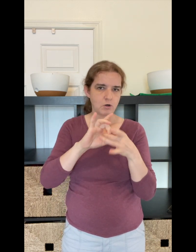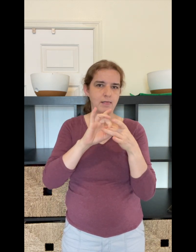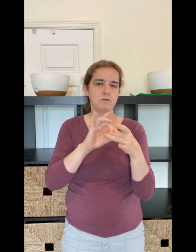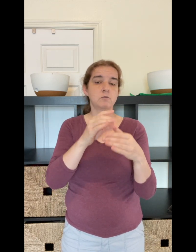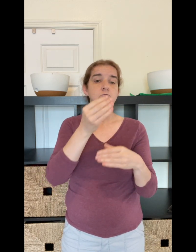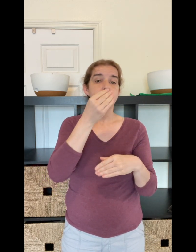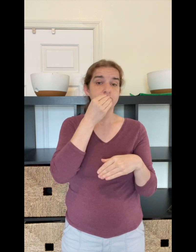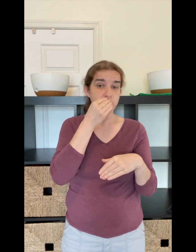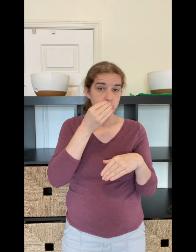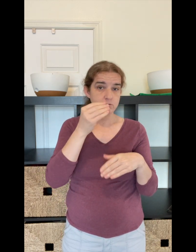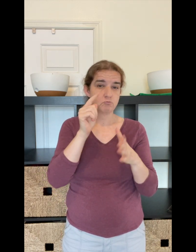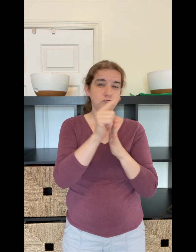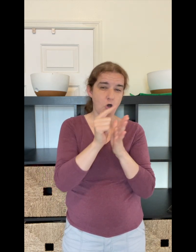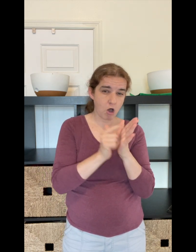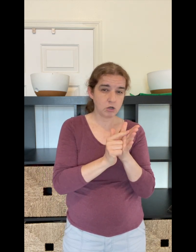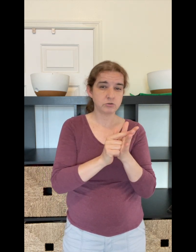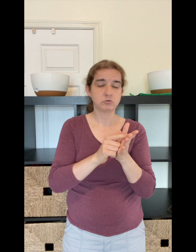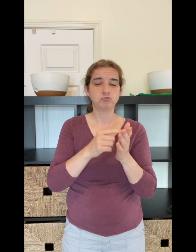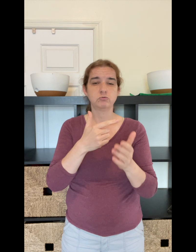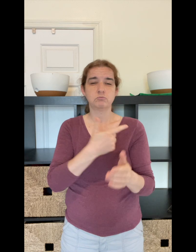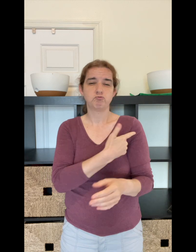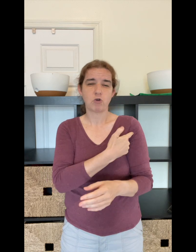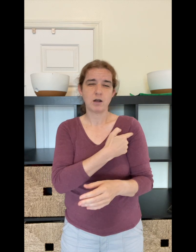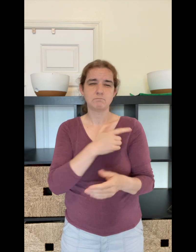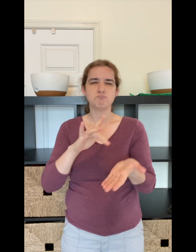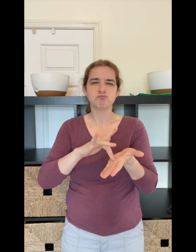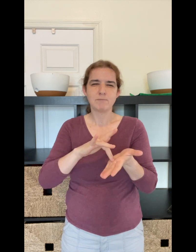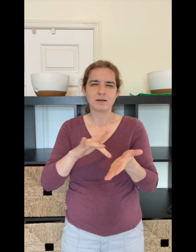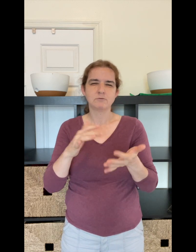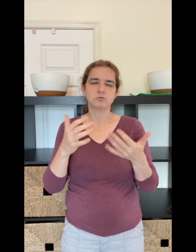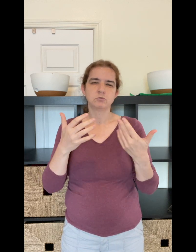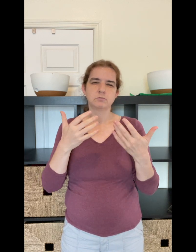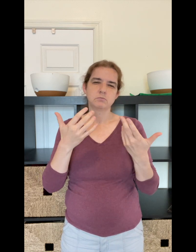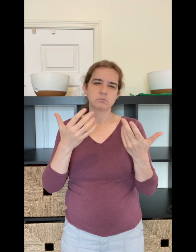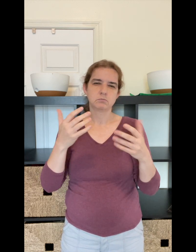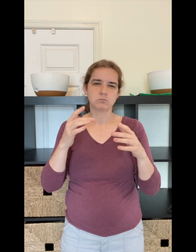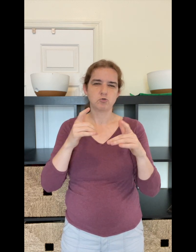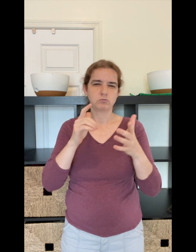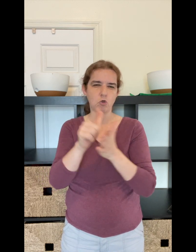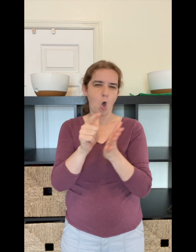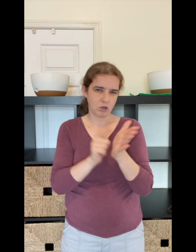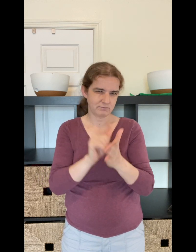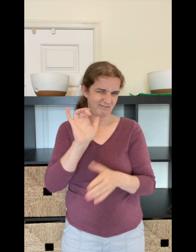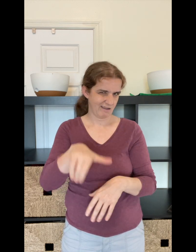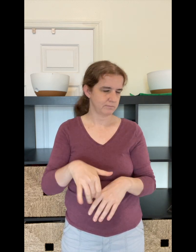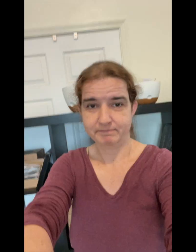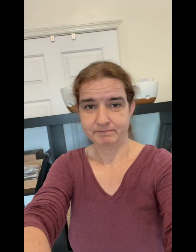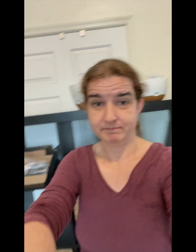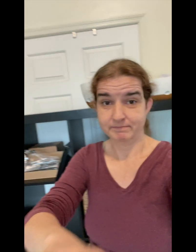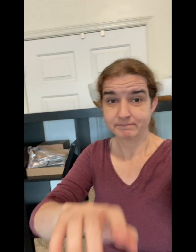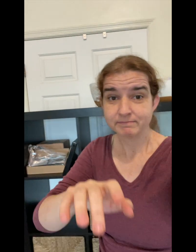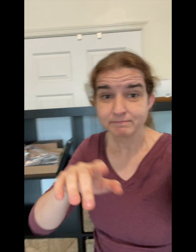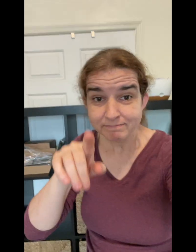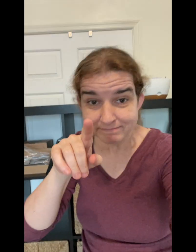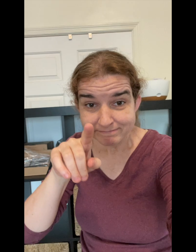United States related to food, laws, drug, medication, laws, that kind of thing.